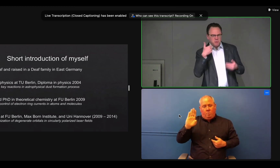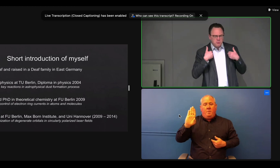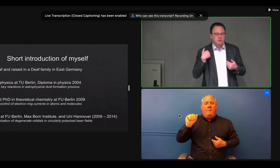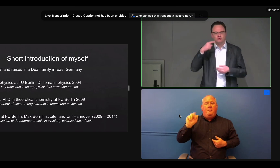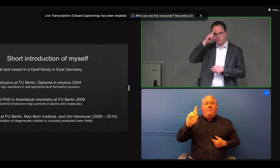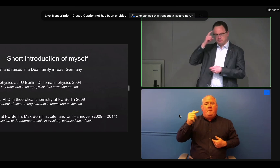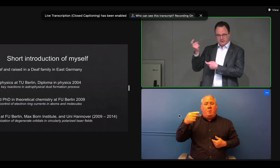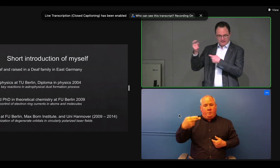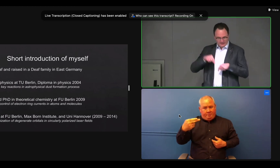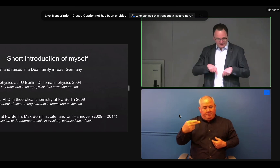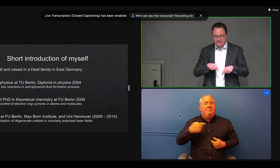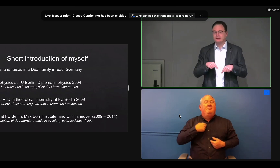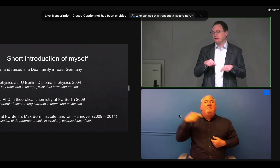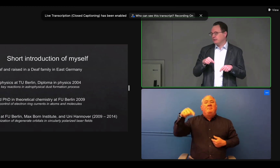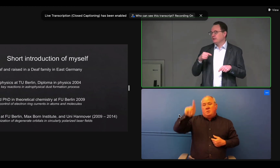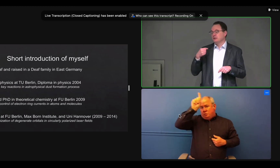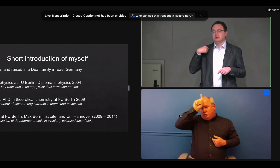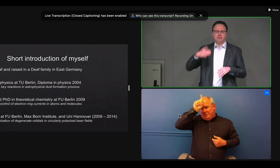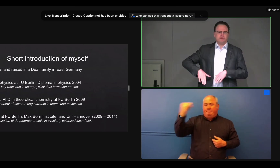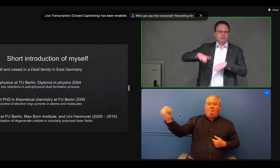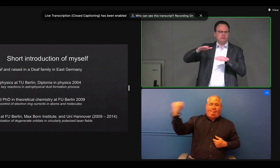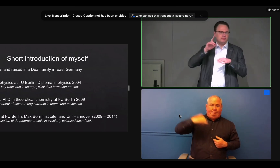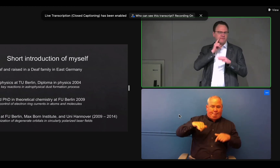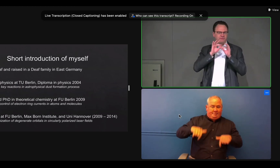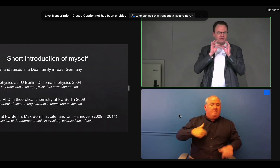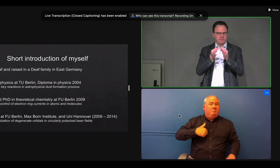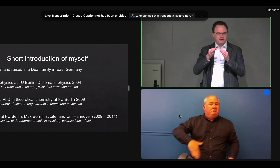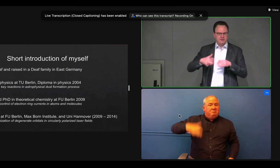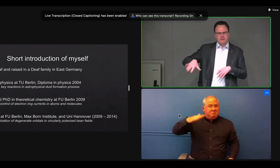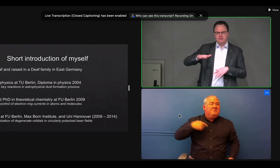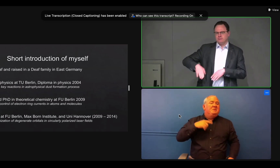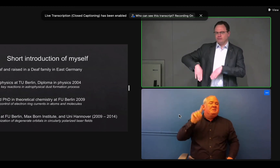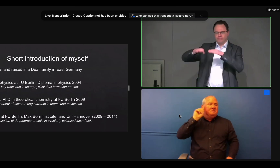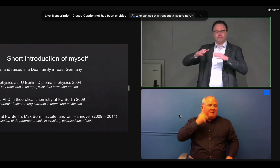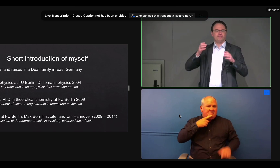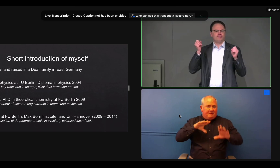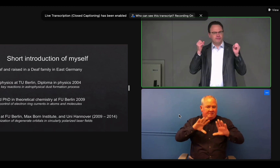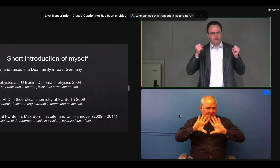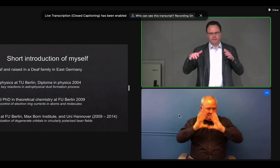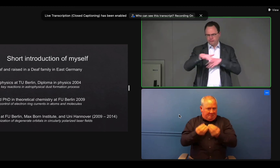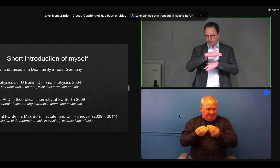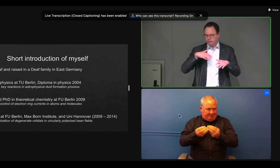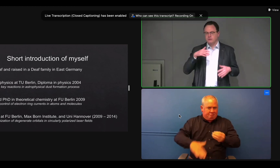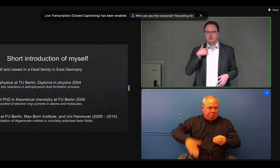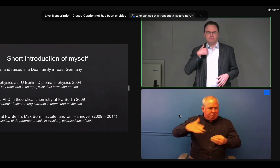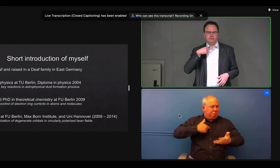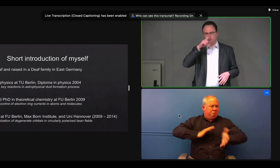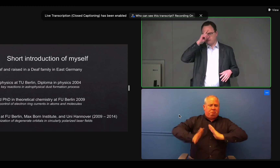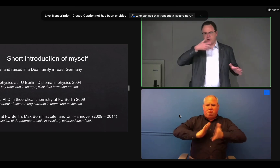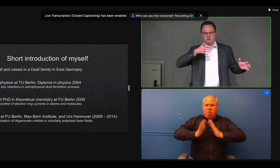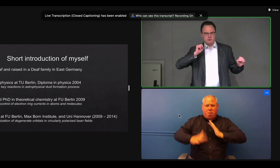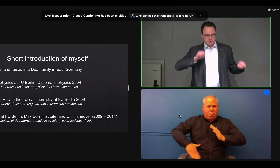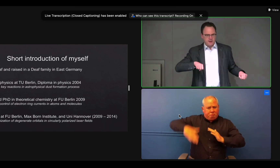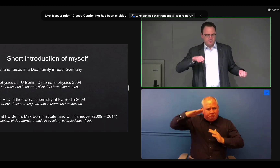is Ingo Barth. I am German and here in the United States for a visiting